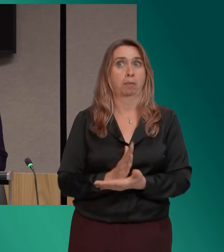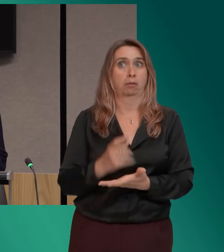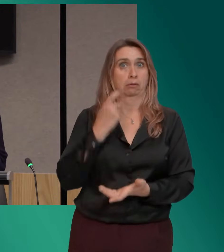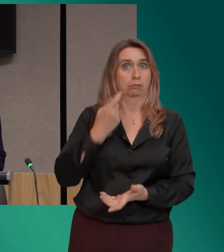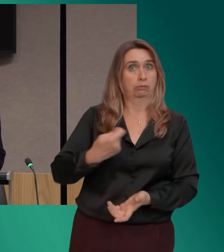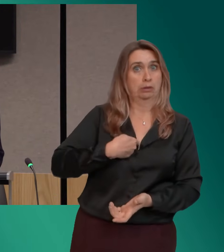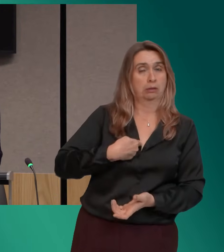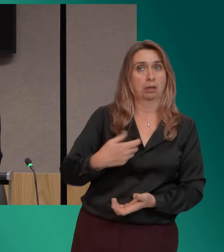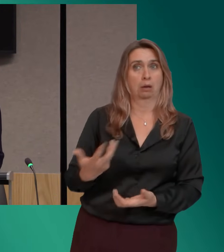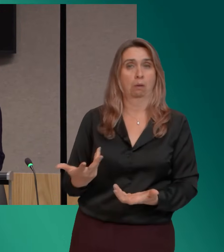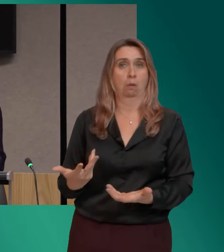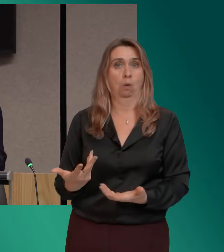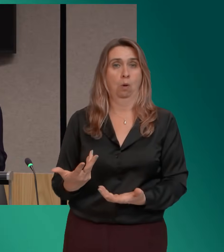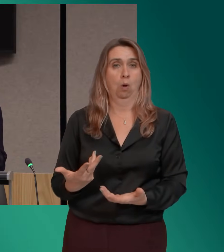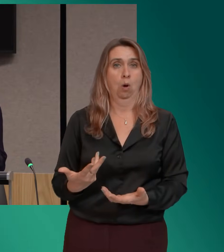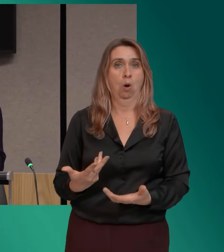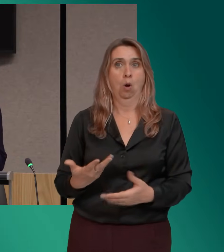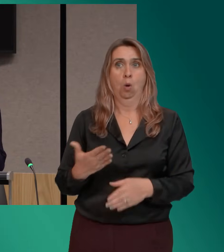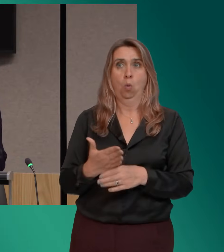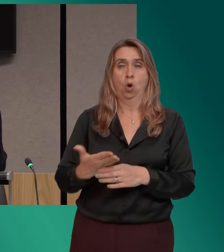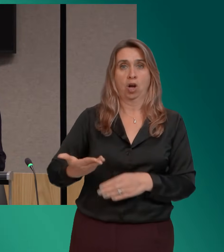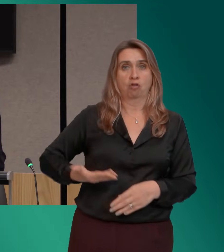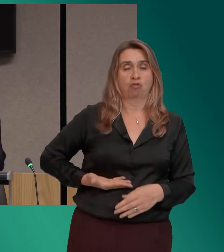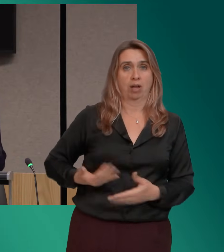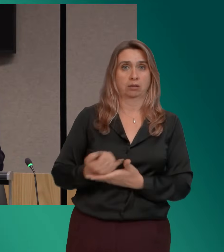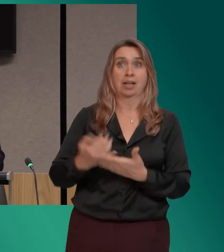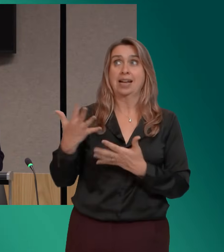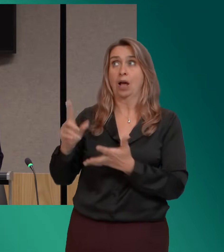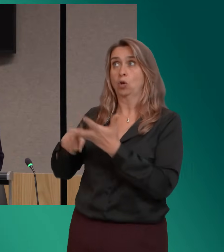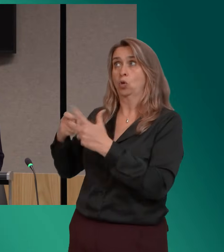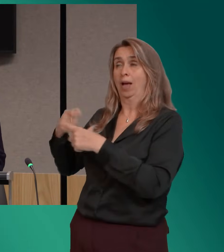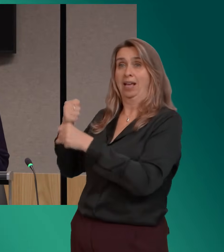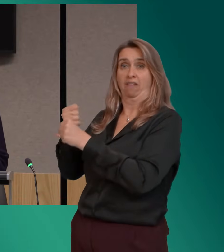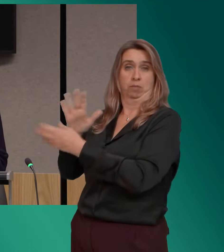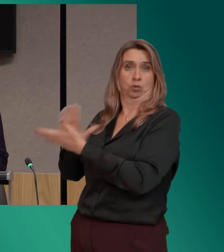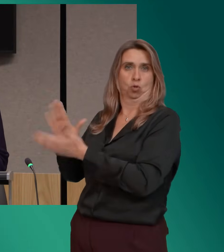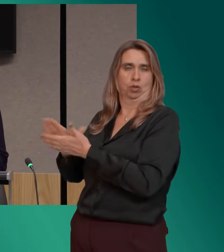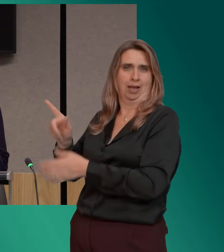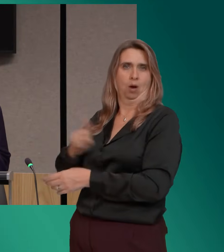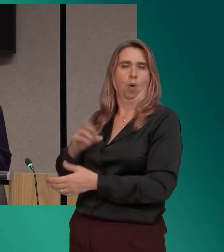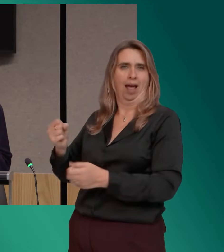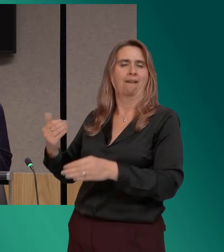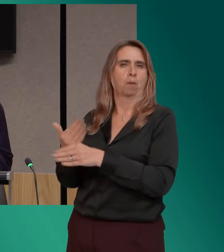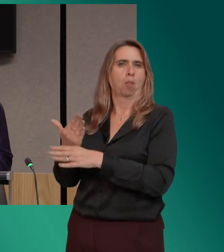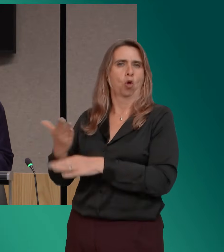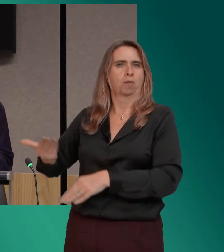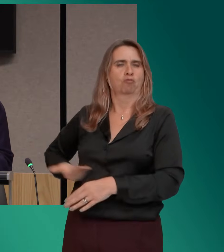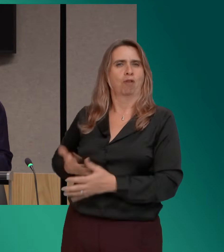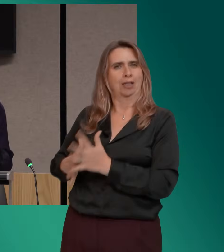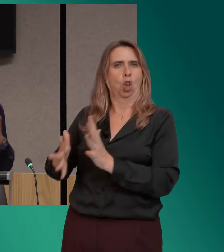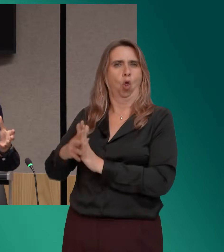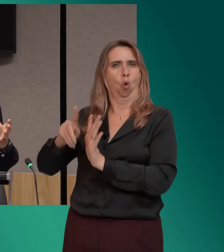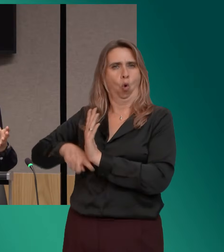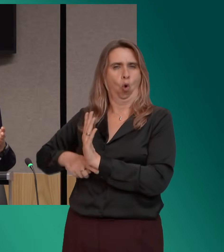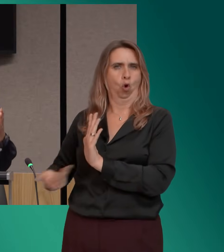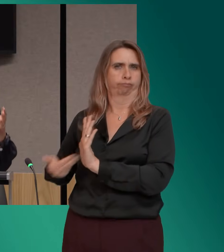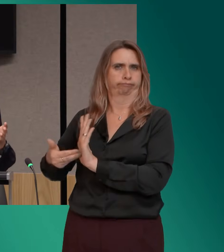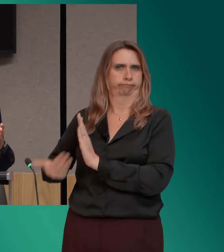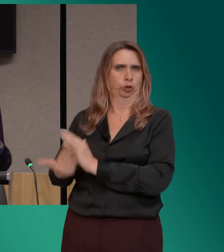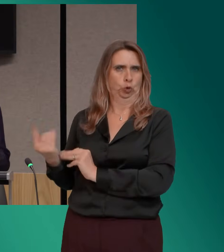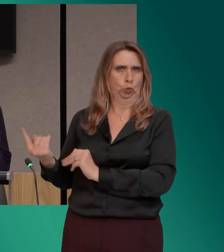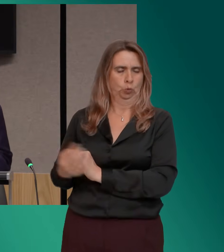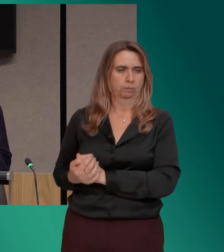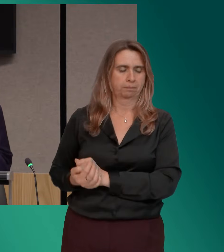weak employment rights, which the UK Labour government is now actually addressing by introducing the employment rights legislation. And having